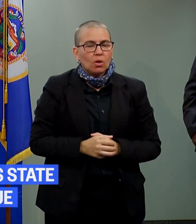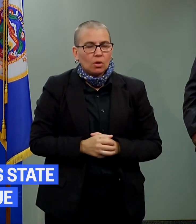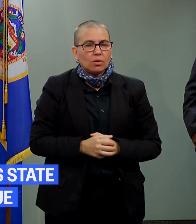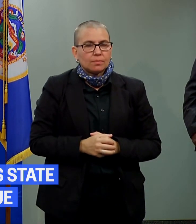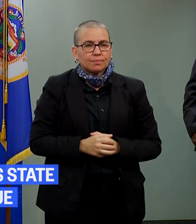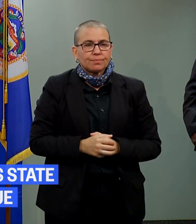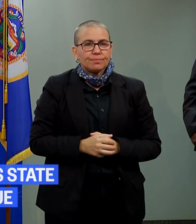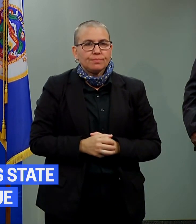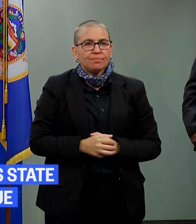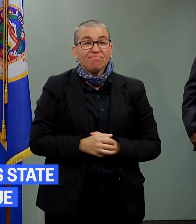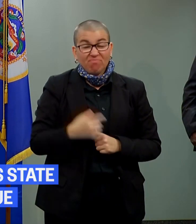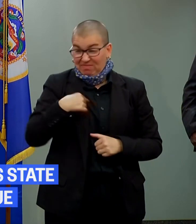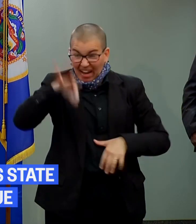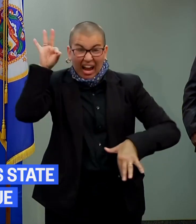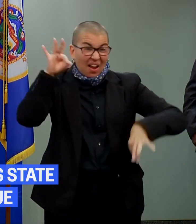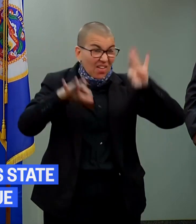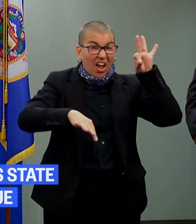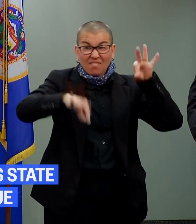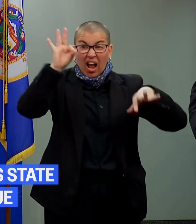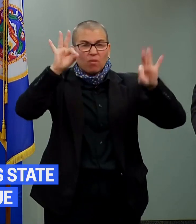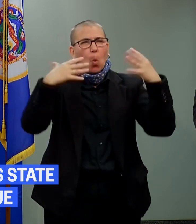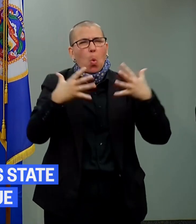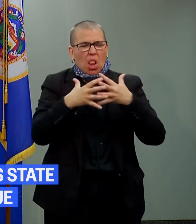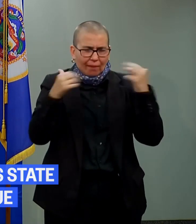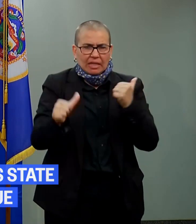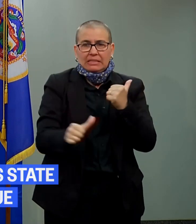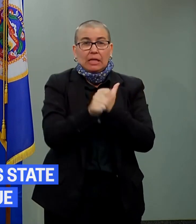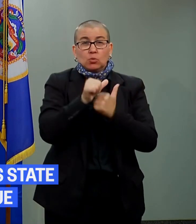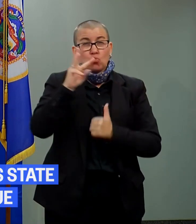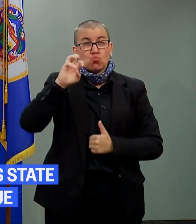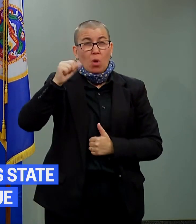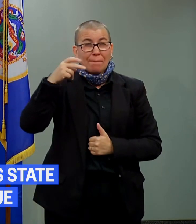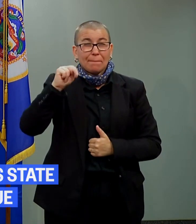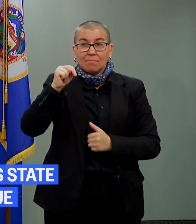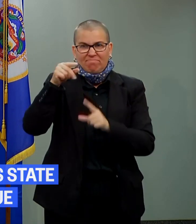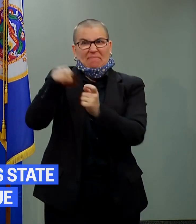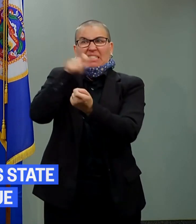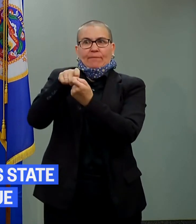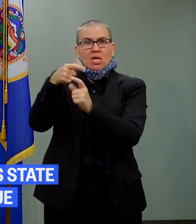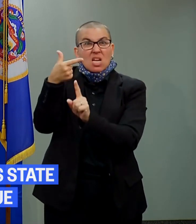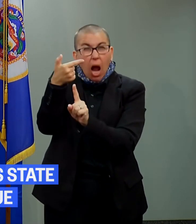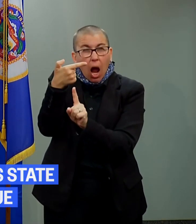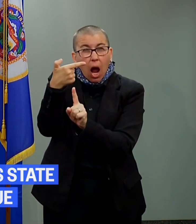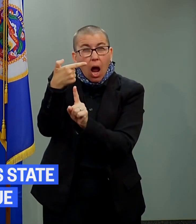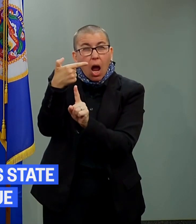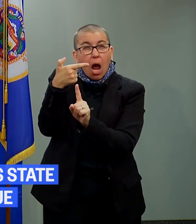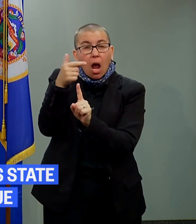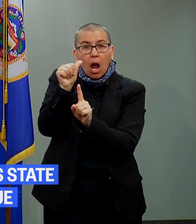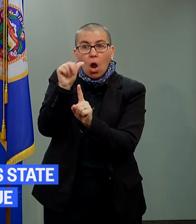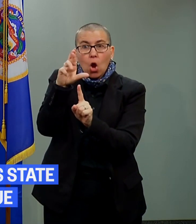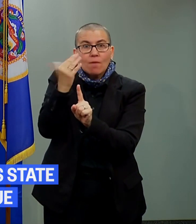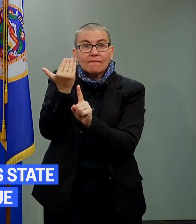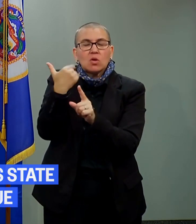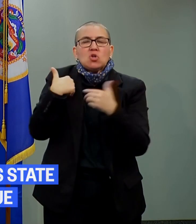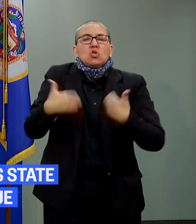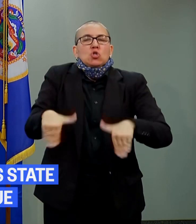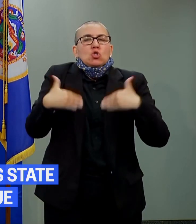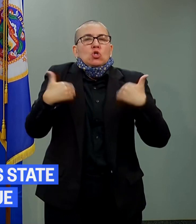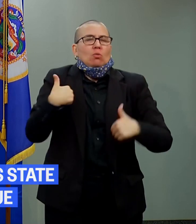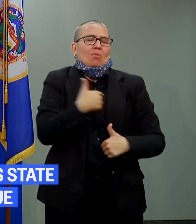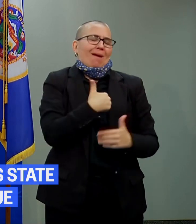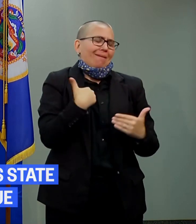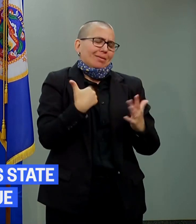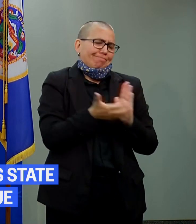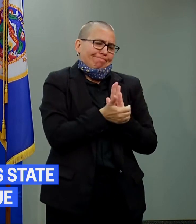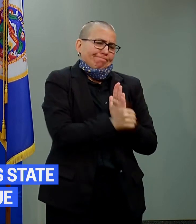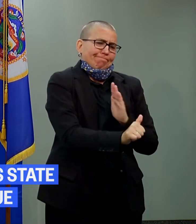could go on, but the bottom line is there's lessons learned, and our folks are well trained. We're trained at all sorts of different places